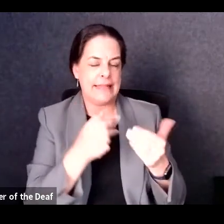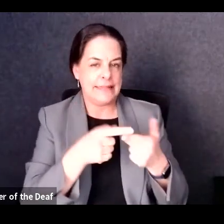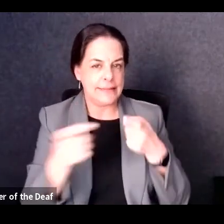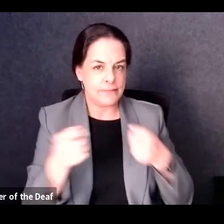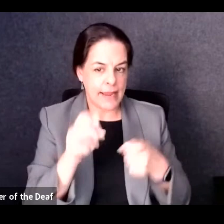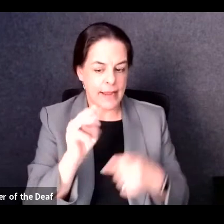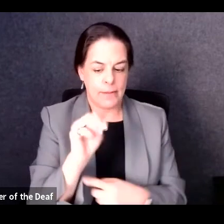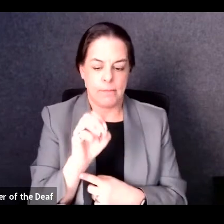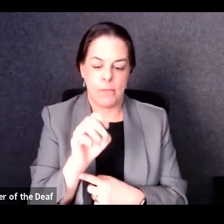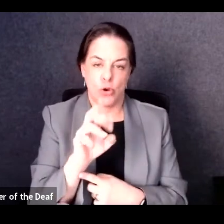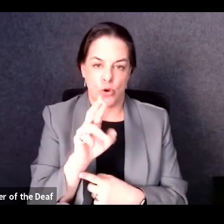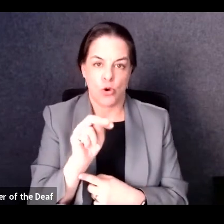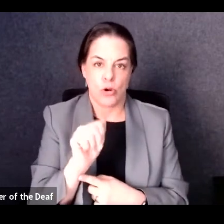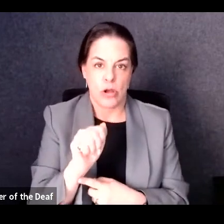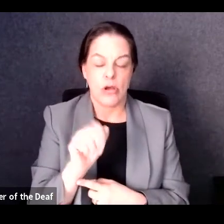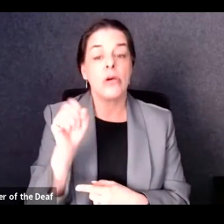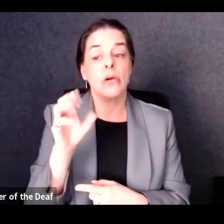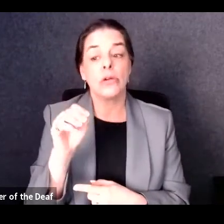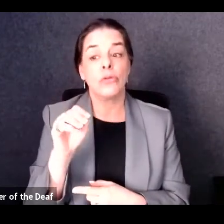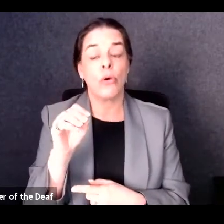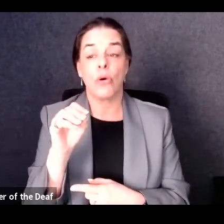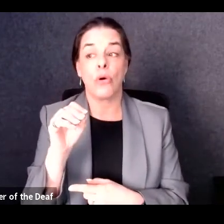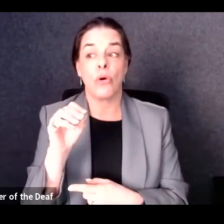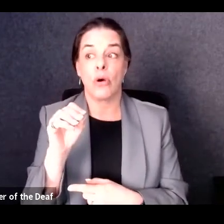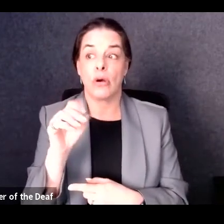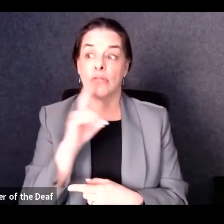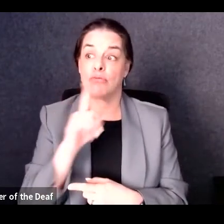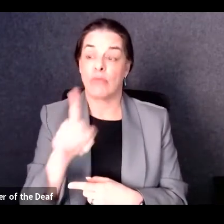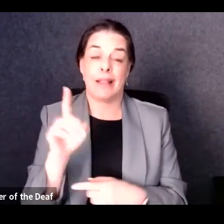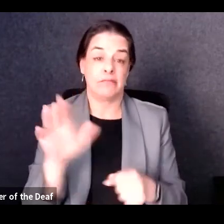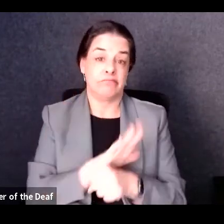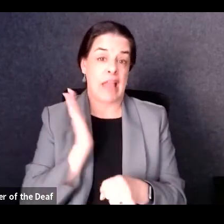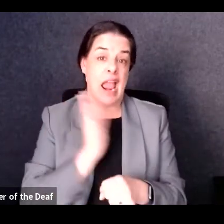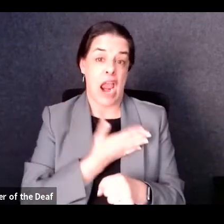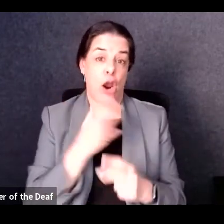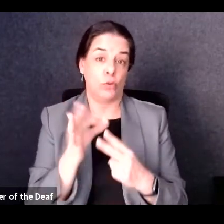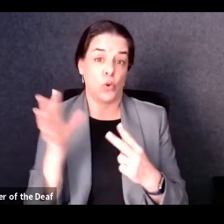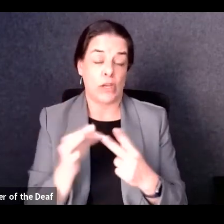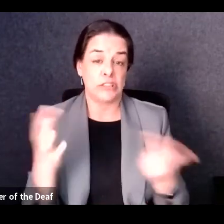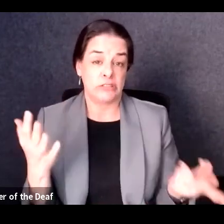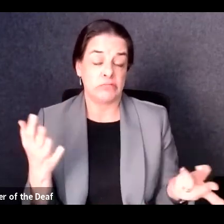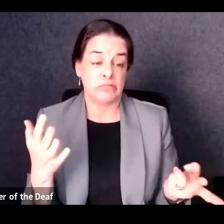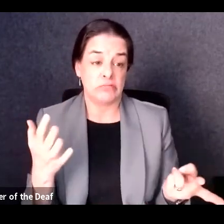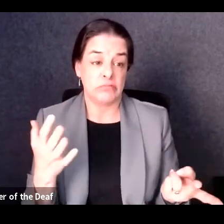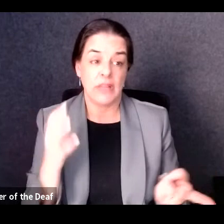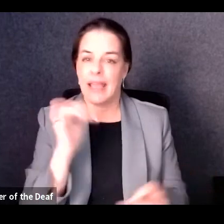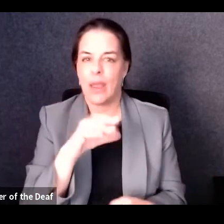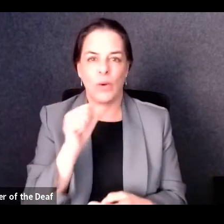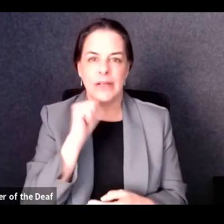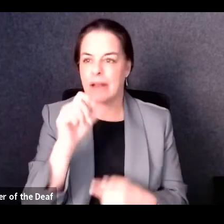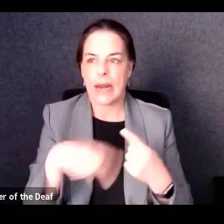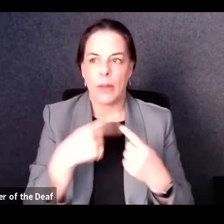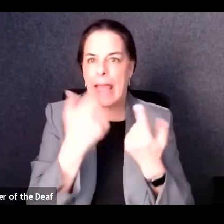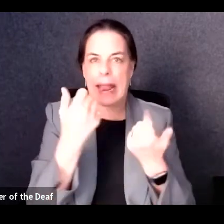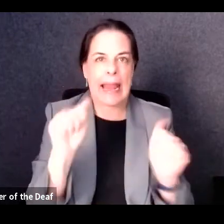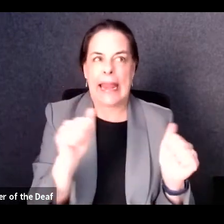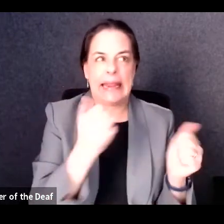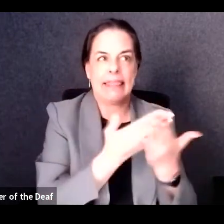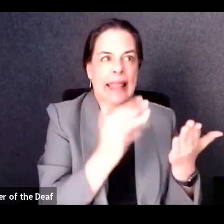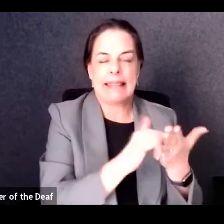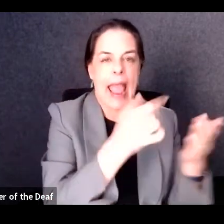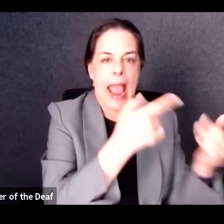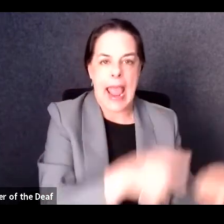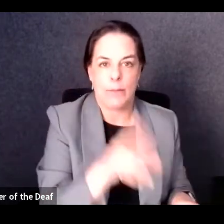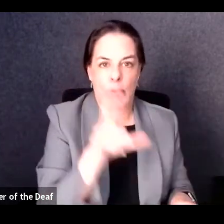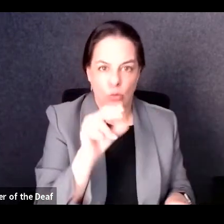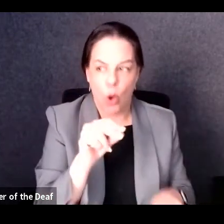manage. And so it was completely our choice to do that. It was not about any incident. It was about,